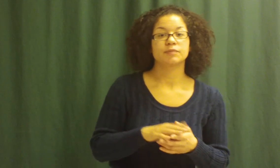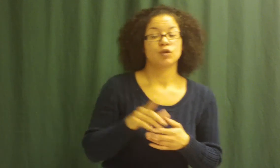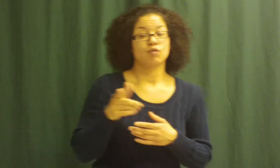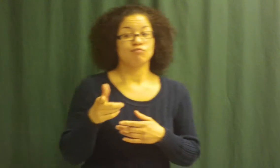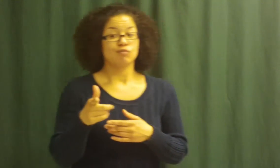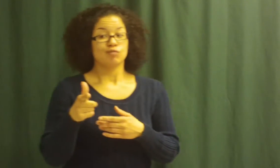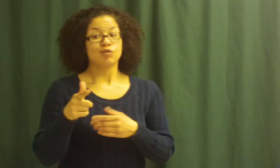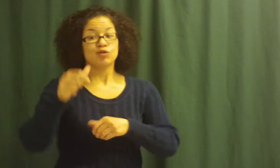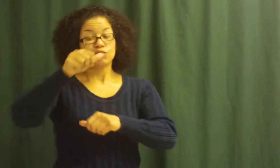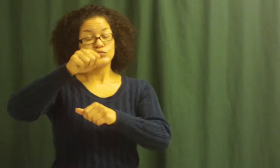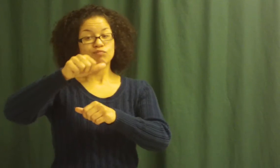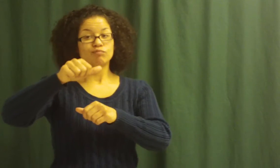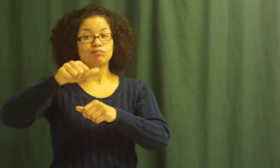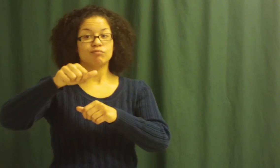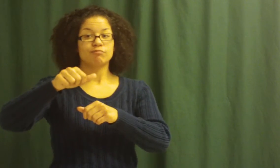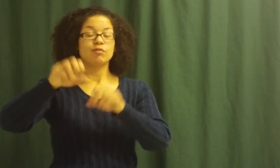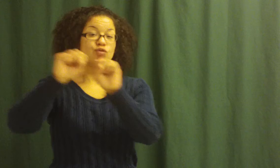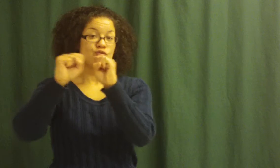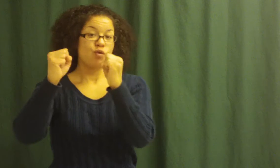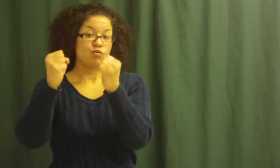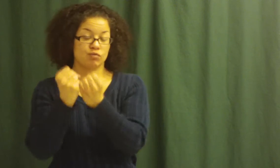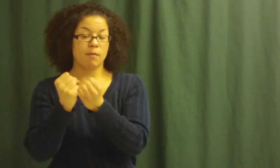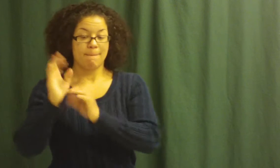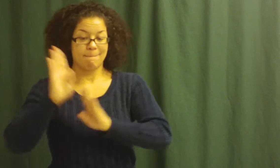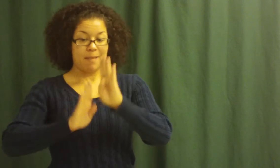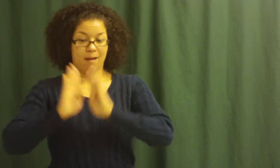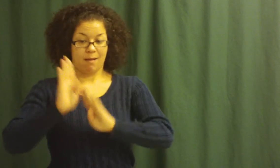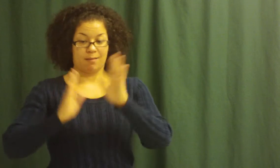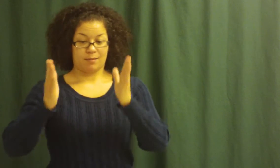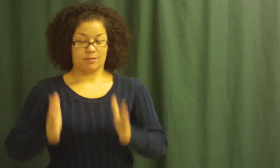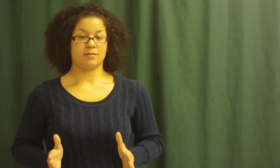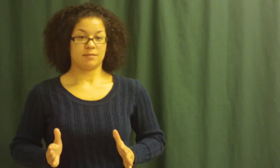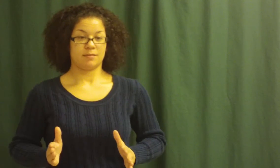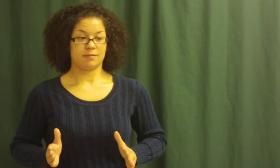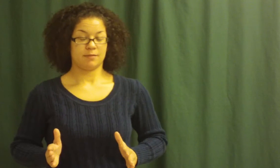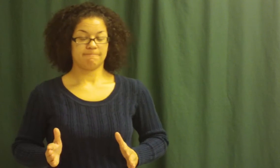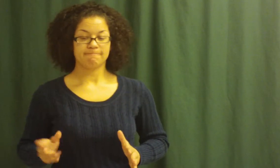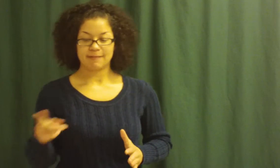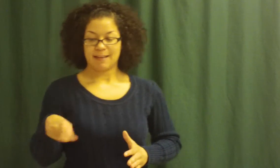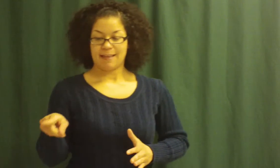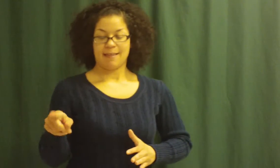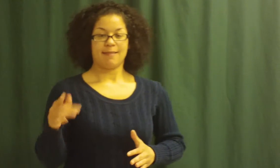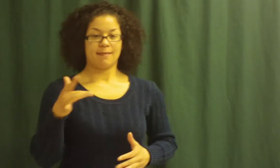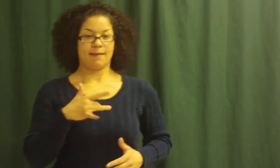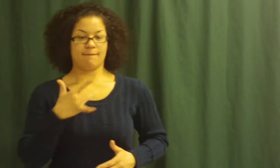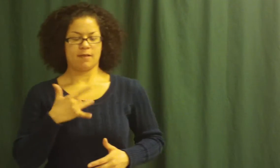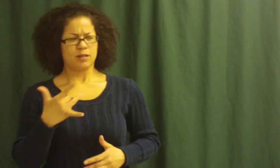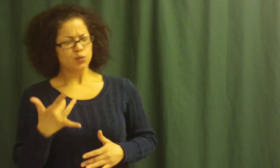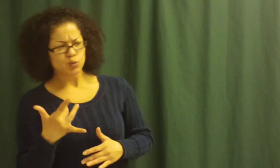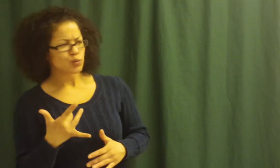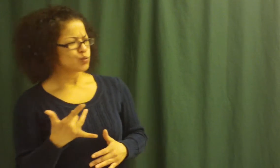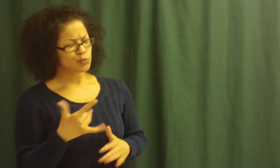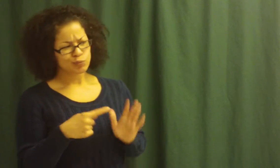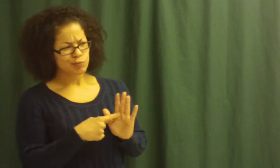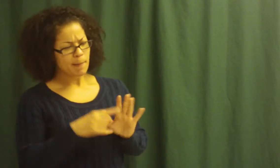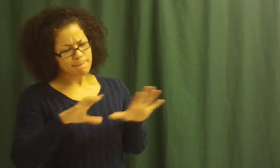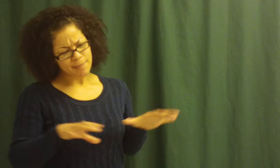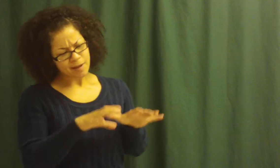sociobiologists argue that because specific behaviors like aggression are common among all